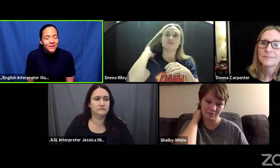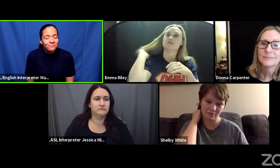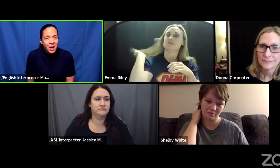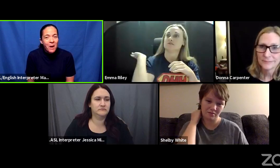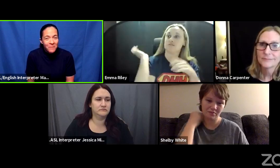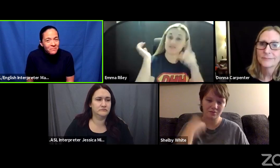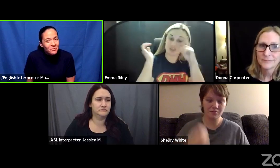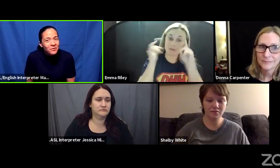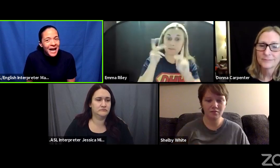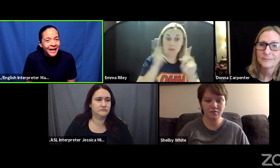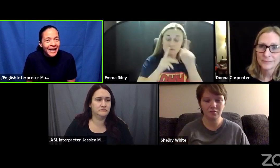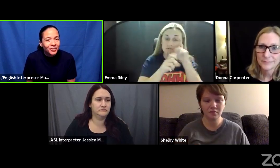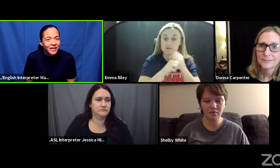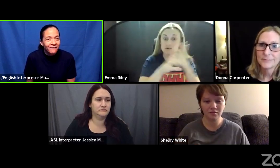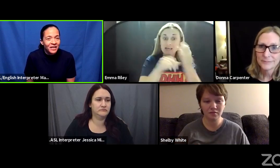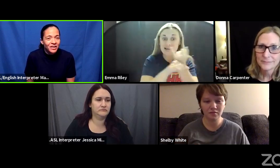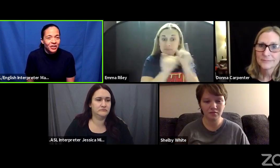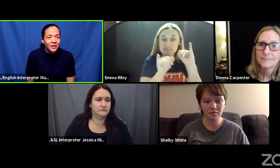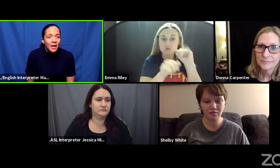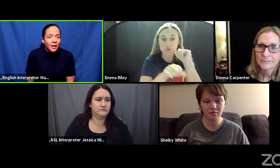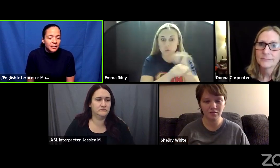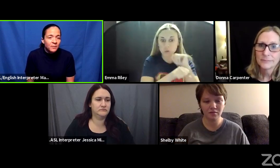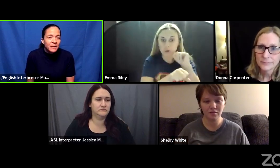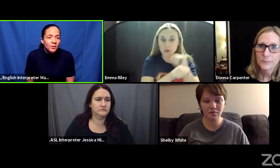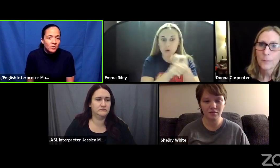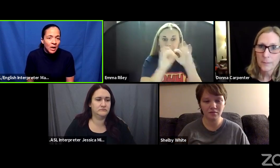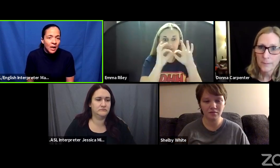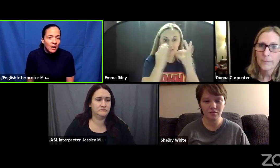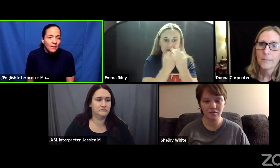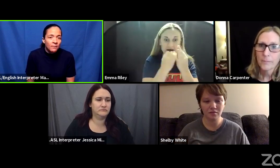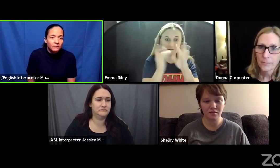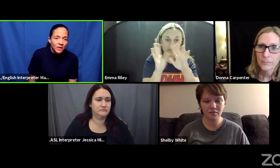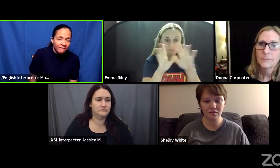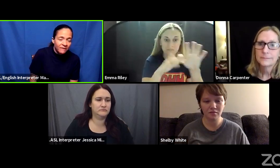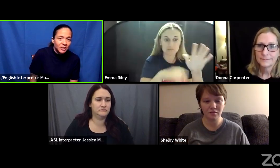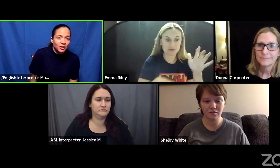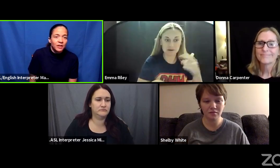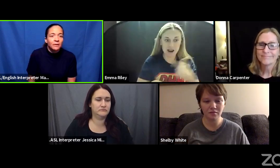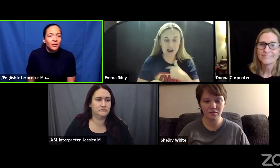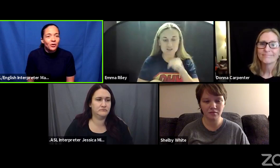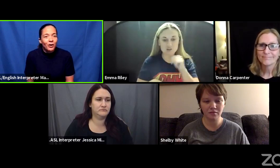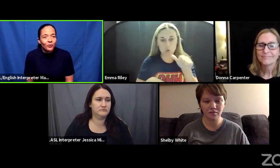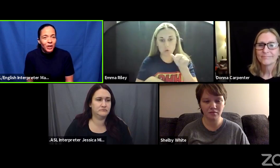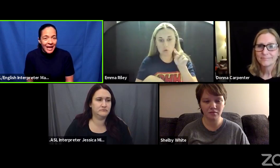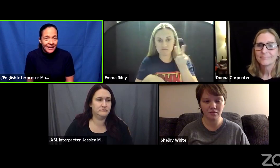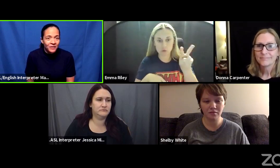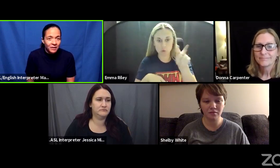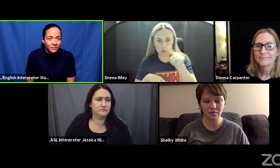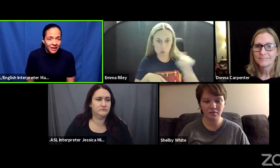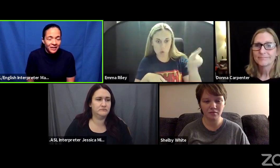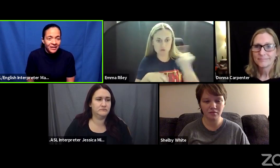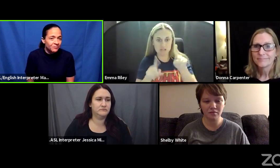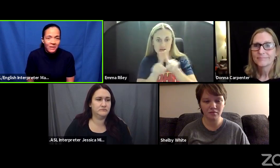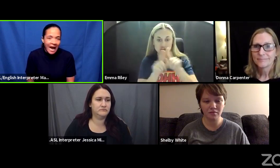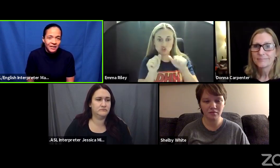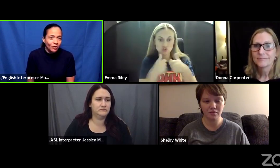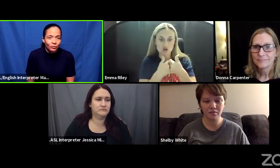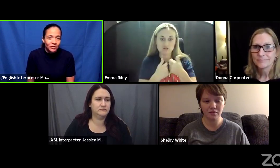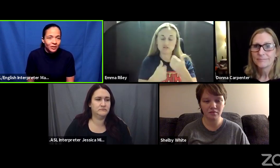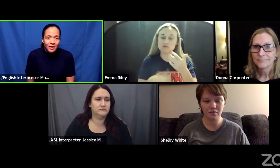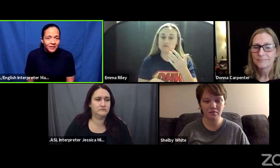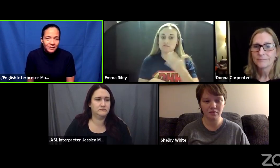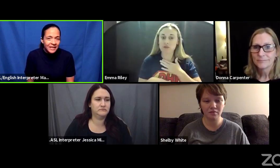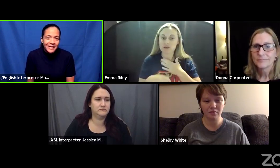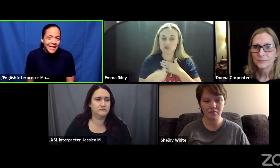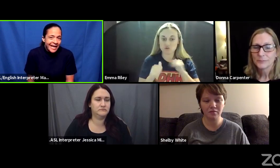be what people would actually envision, because people envision, the lack of independence, but I